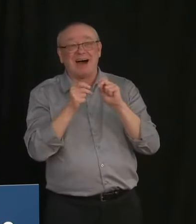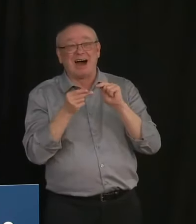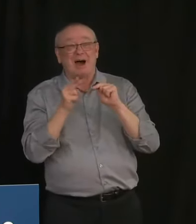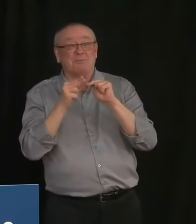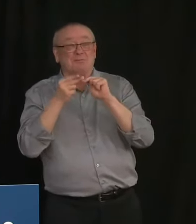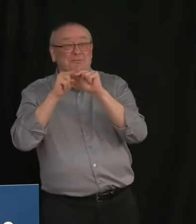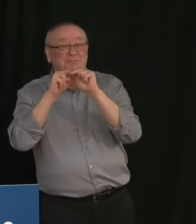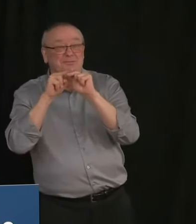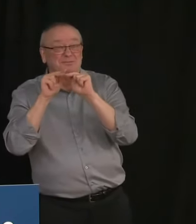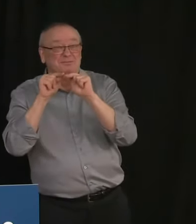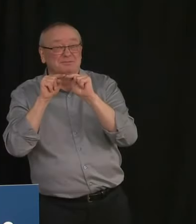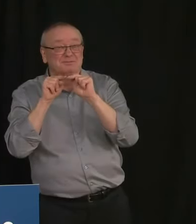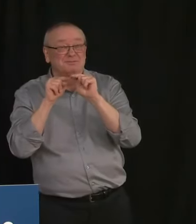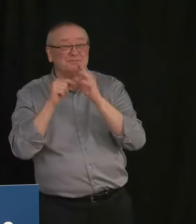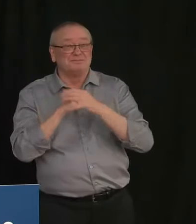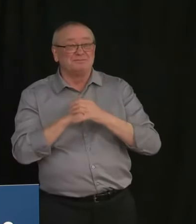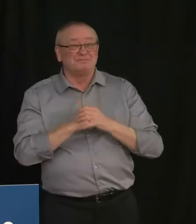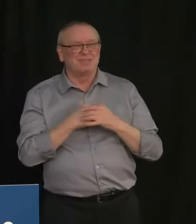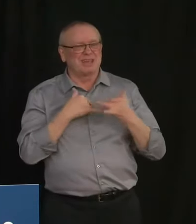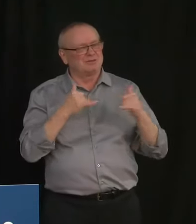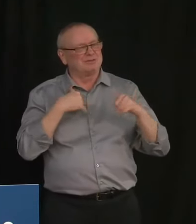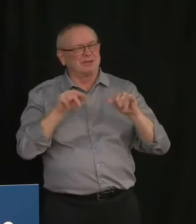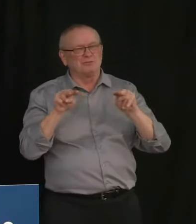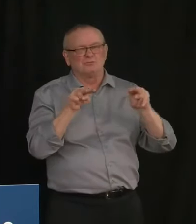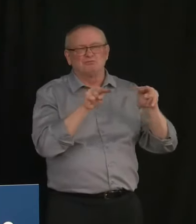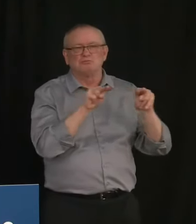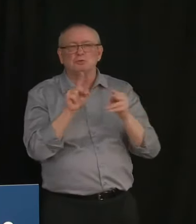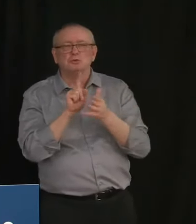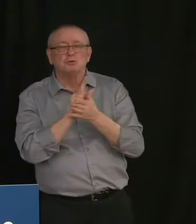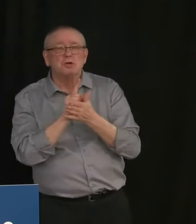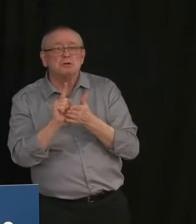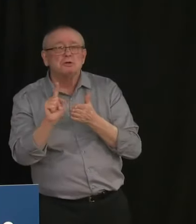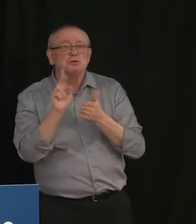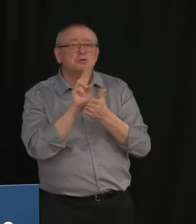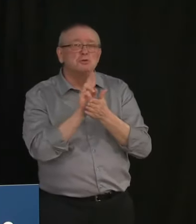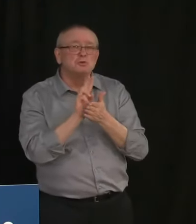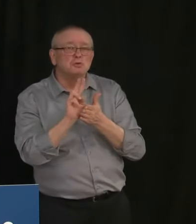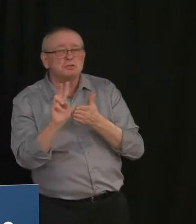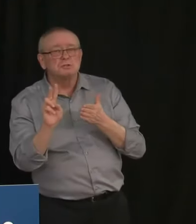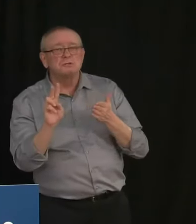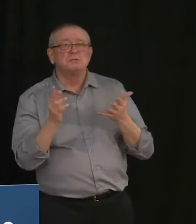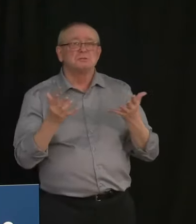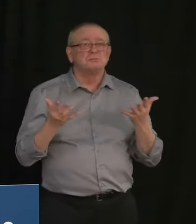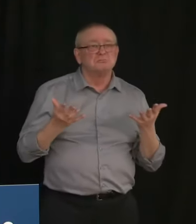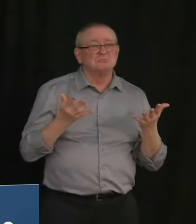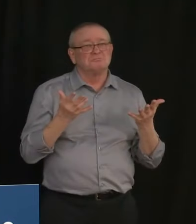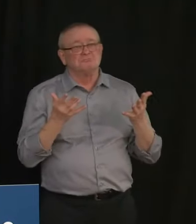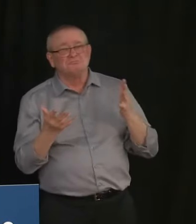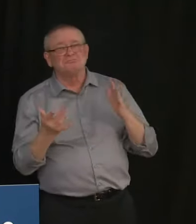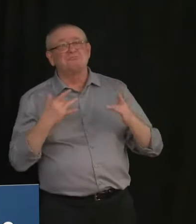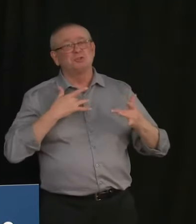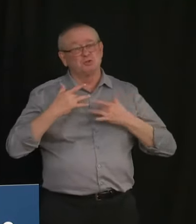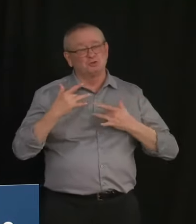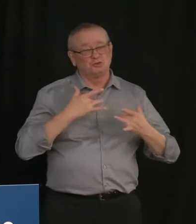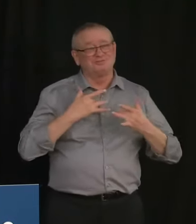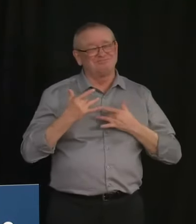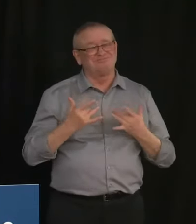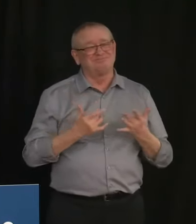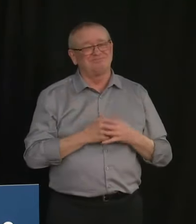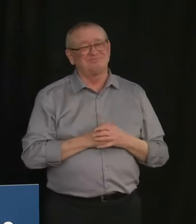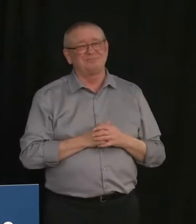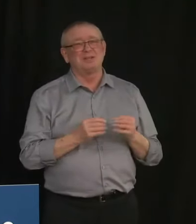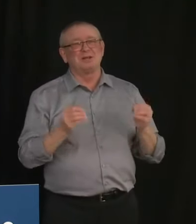a period of time of a few weeks, that, of course, will be a cause for concern and will trigger a discussion about whether or